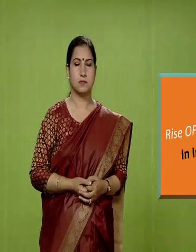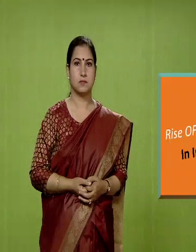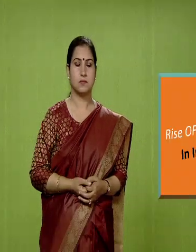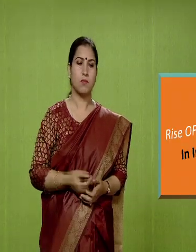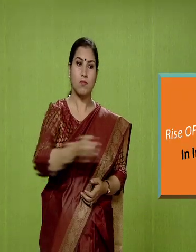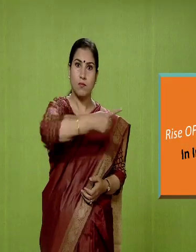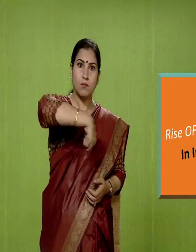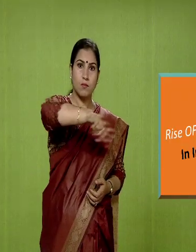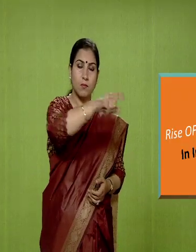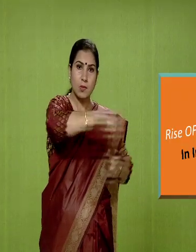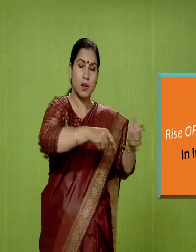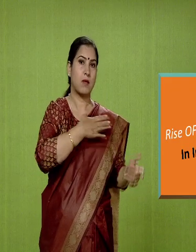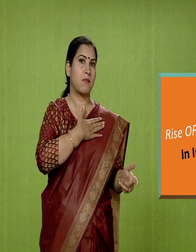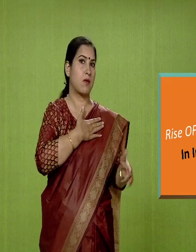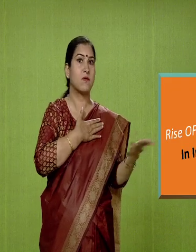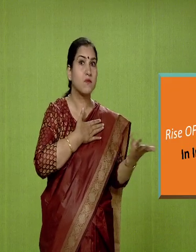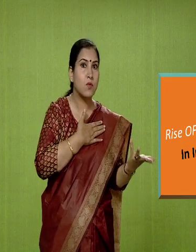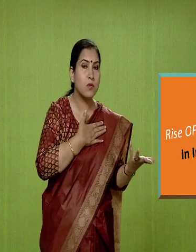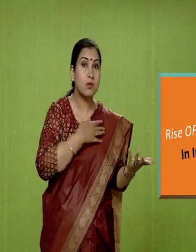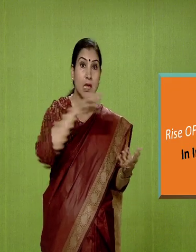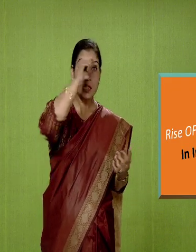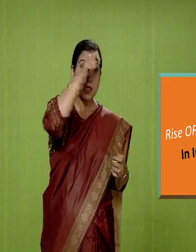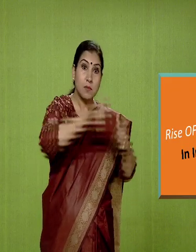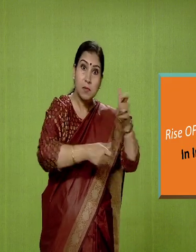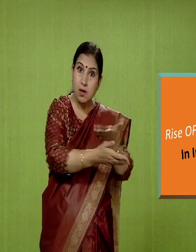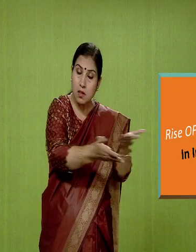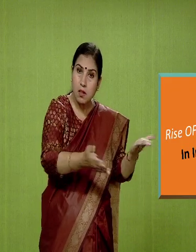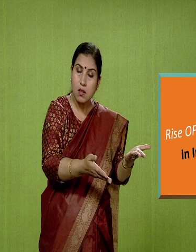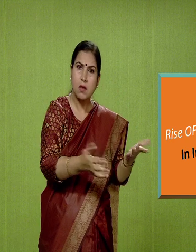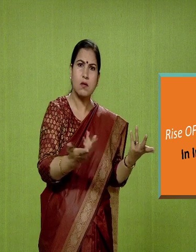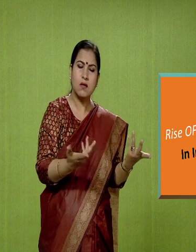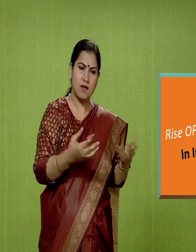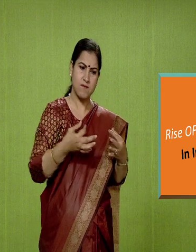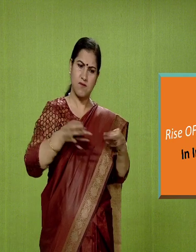They believed that Indians could not get freedom